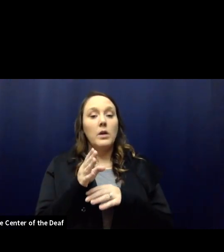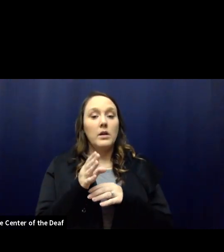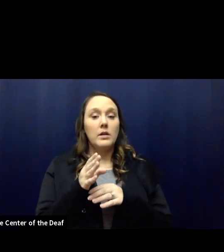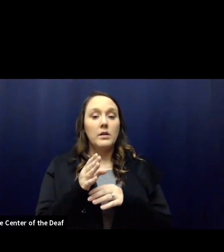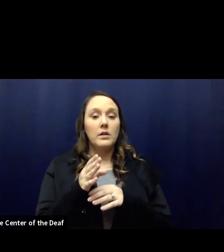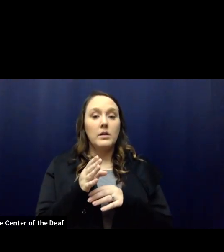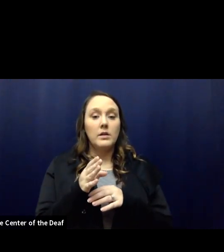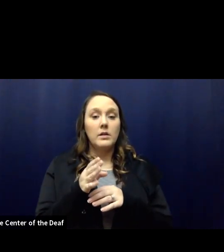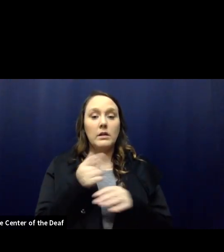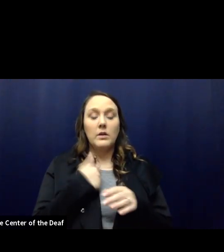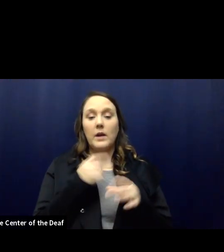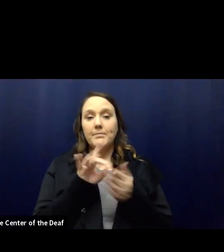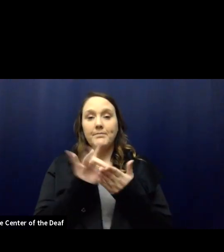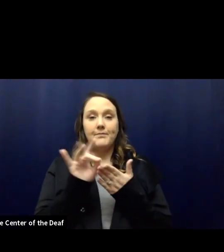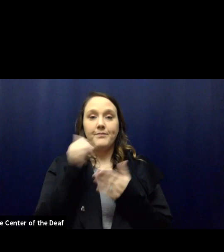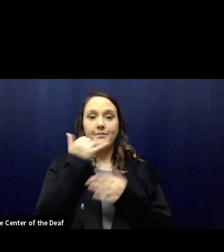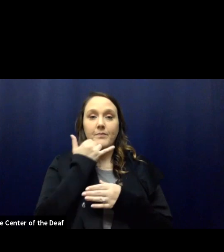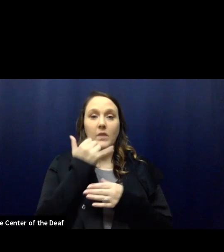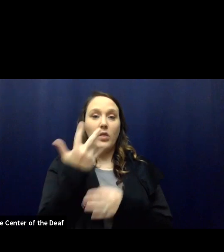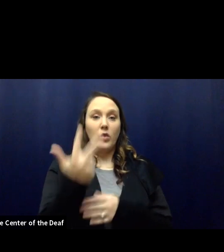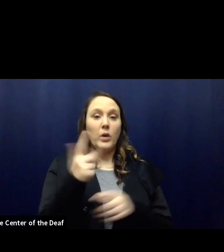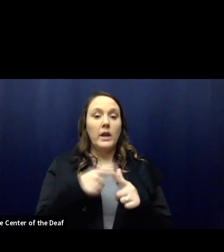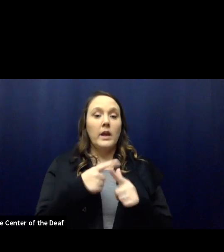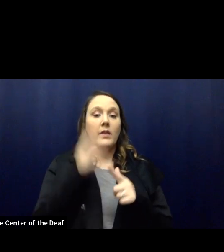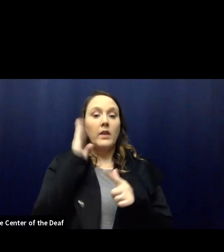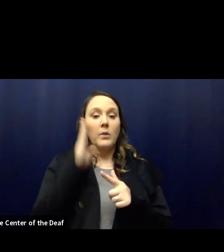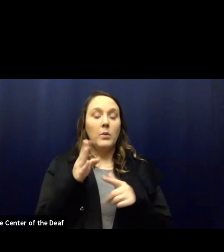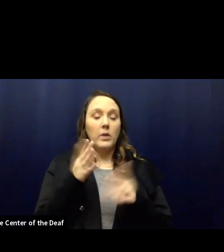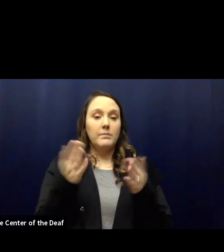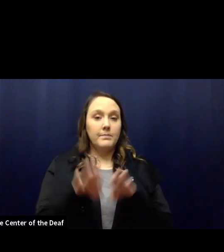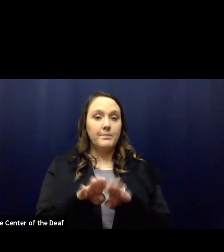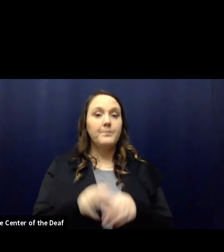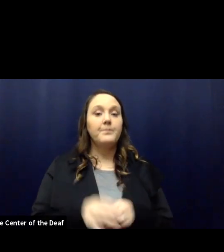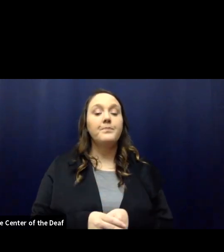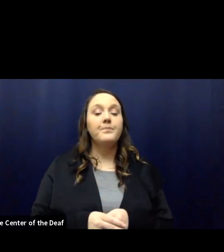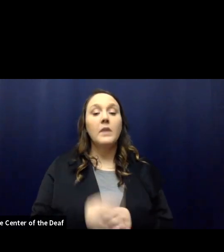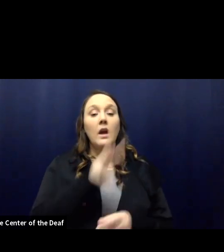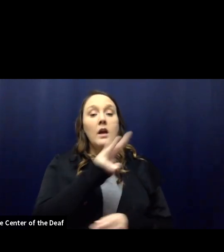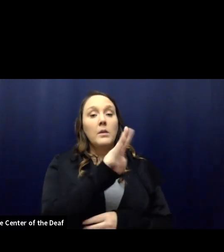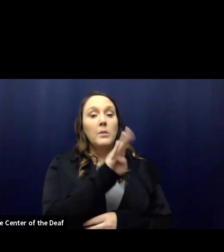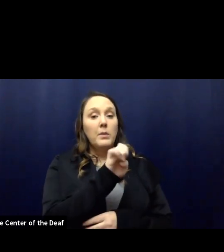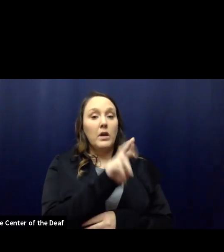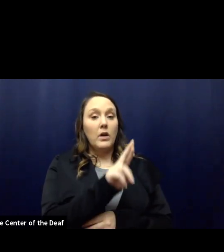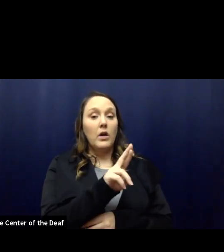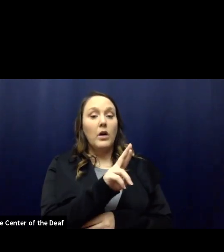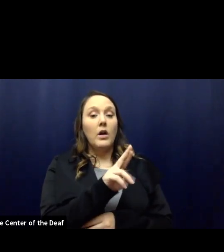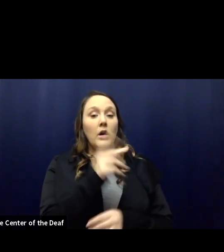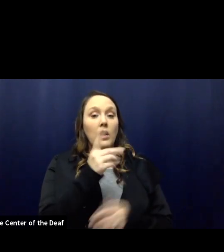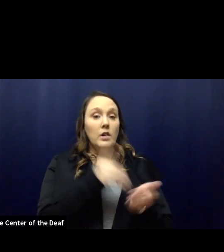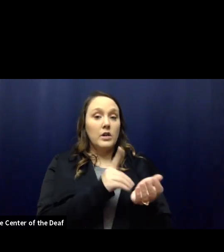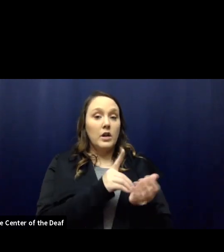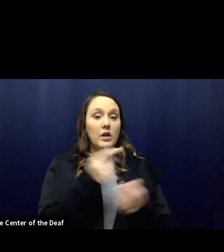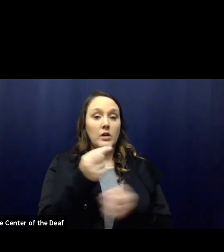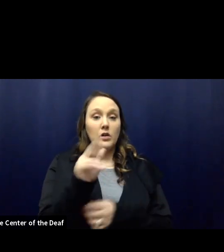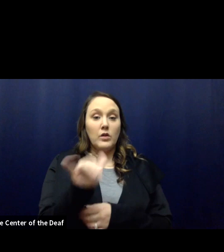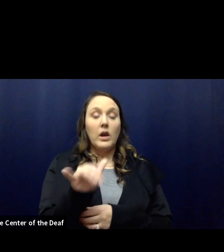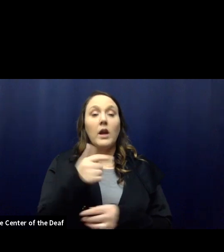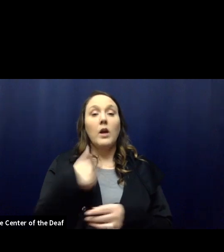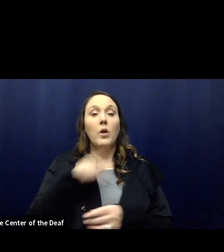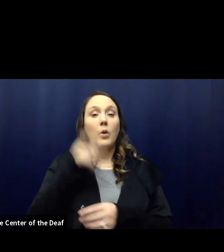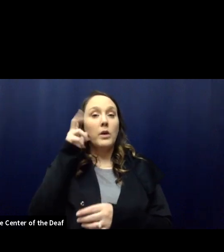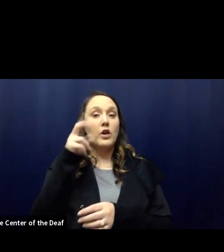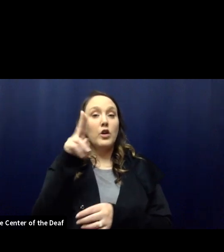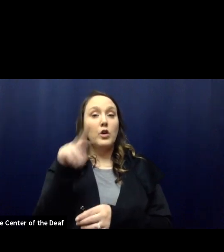I miscount, 3 questions, and then we will call it. From WBIR, this is for Dr. Gray. We've heard that UT Medical Center